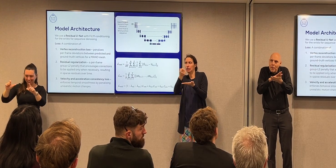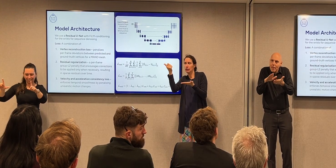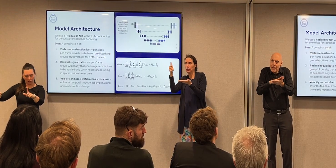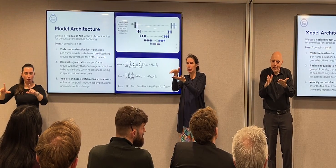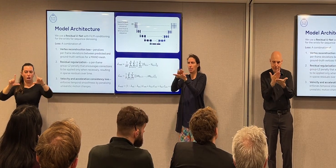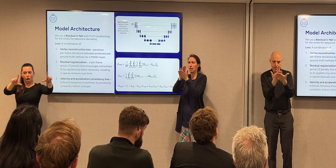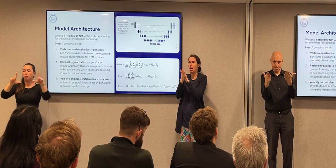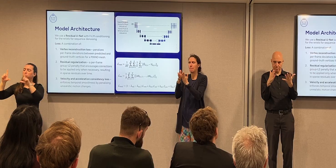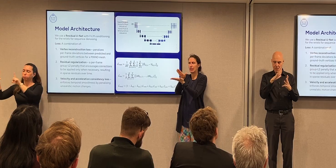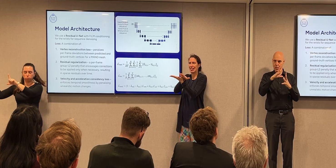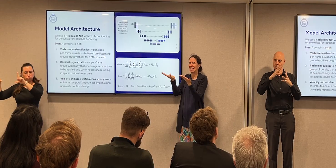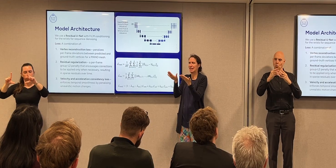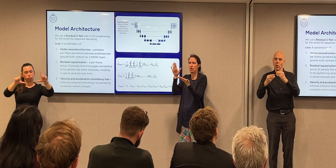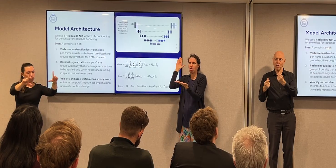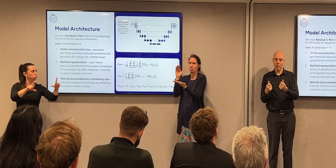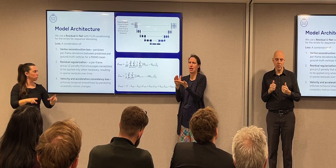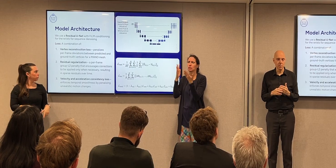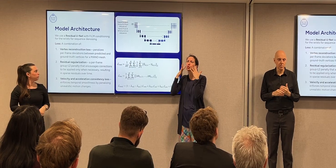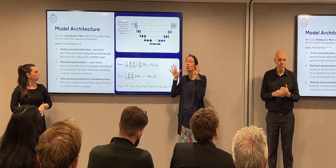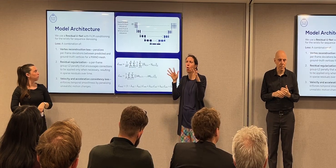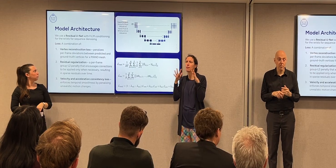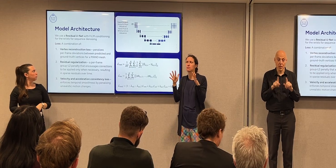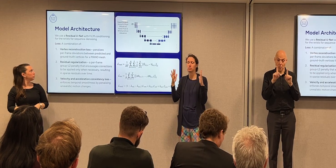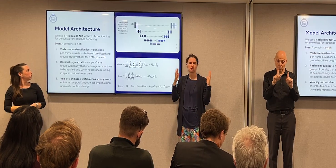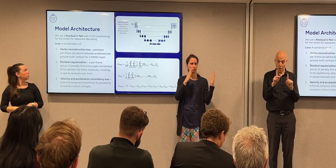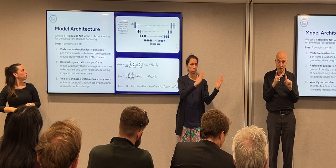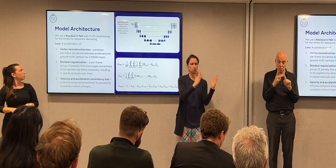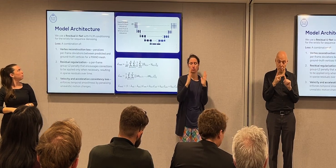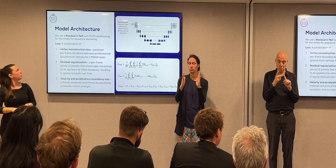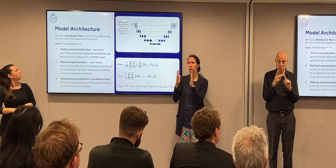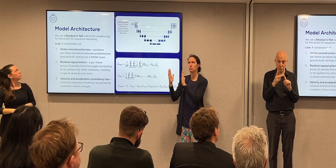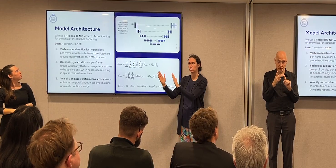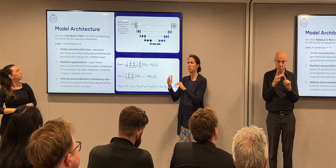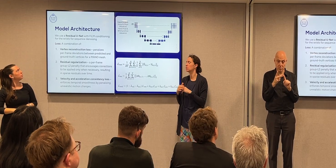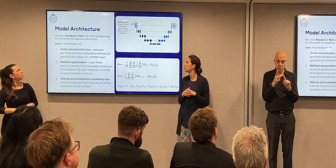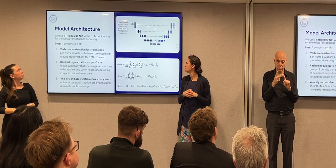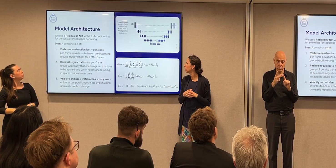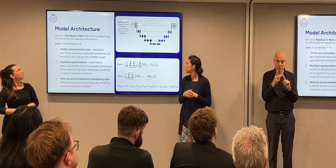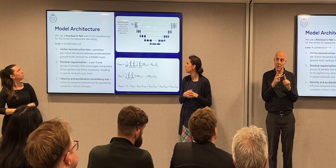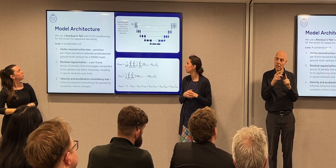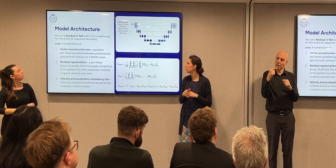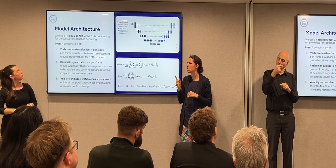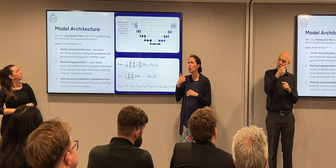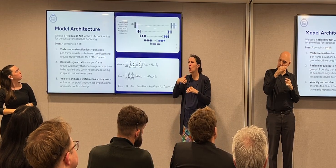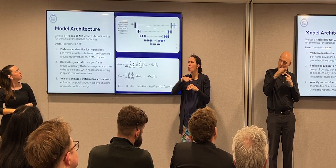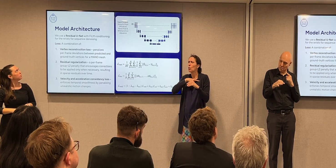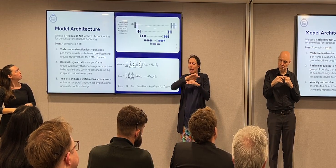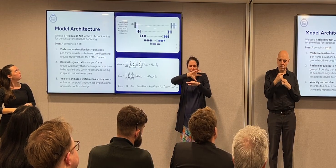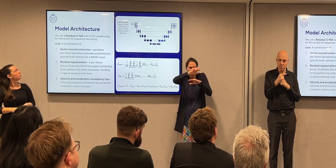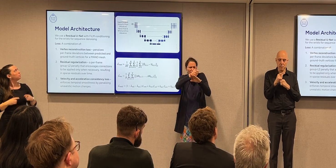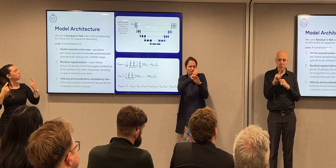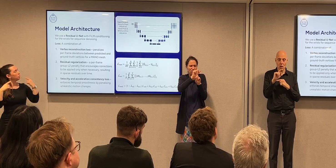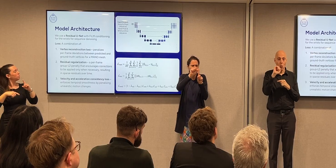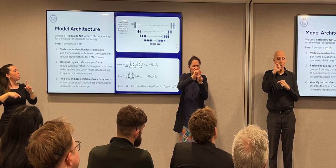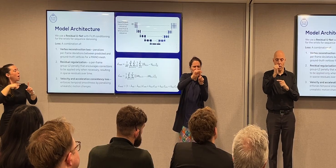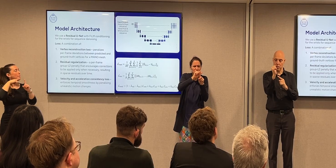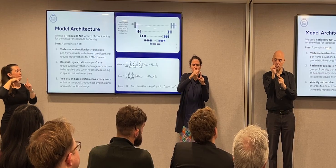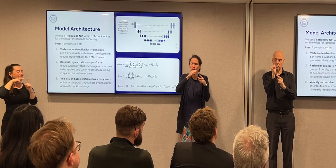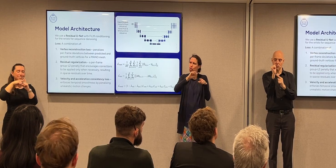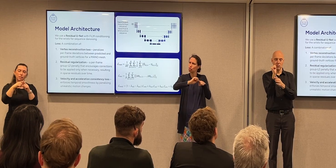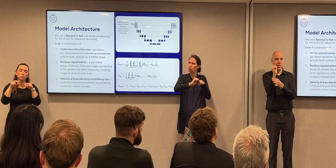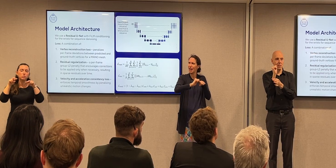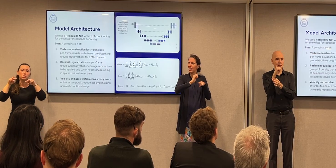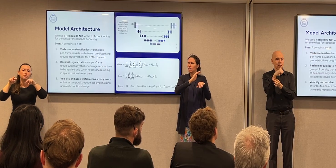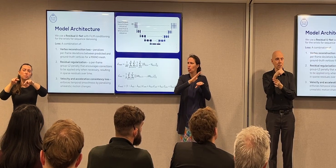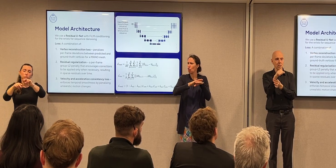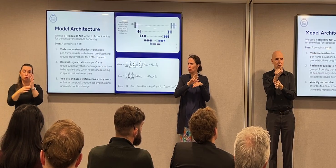sequence. What we also do that's specific to this is that we condition it on the wrist positions. And